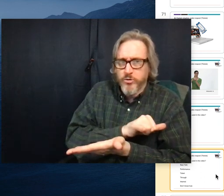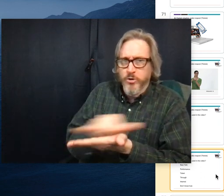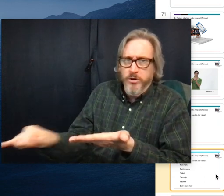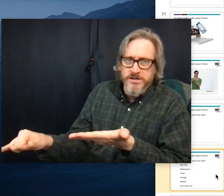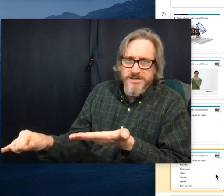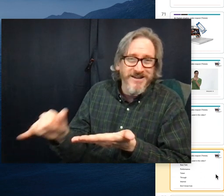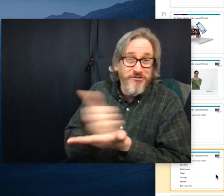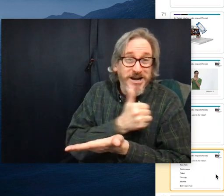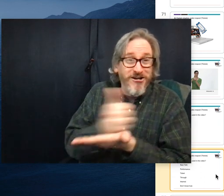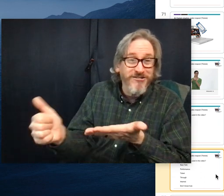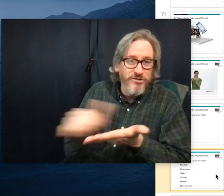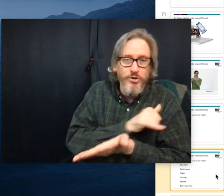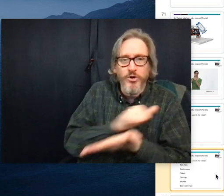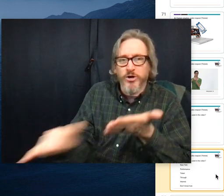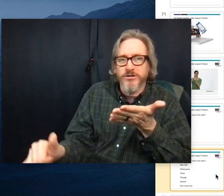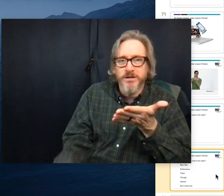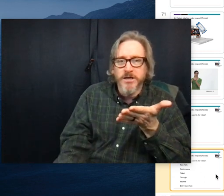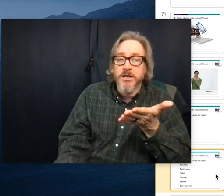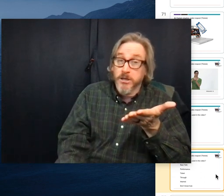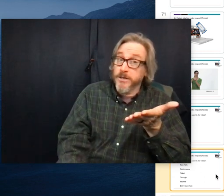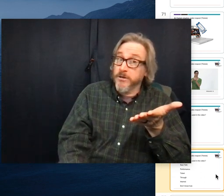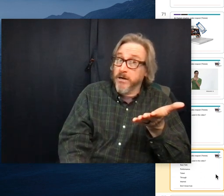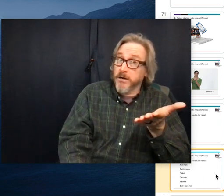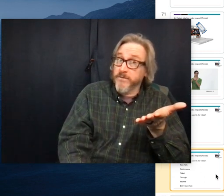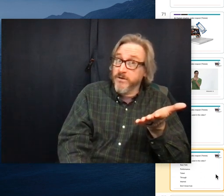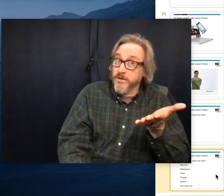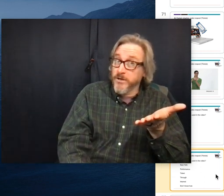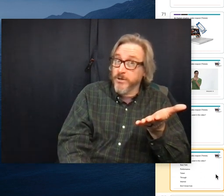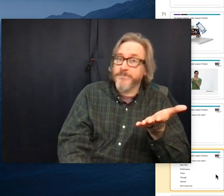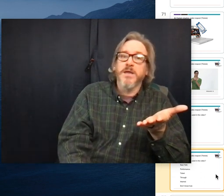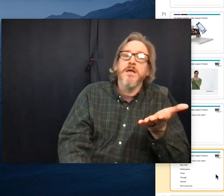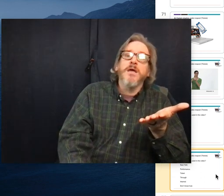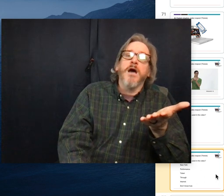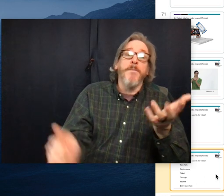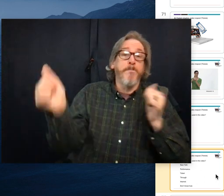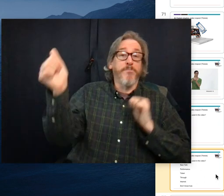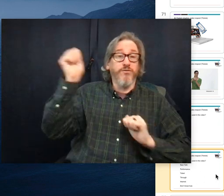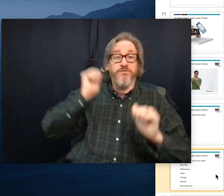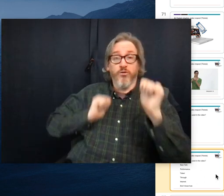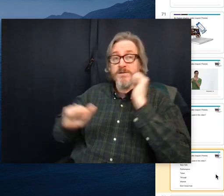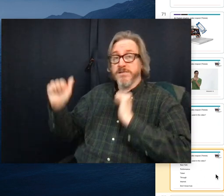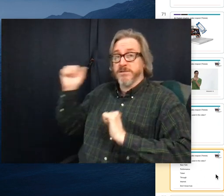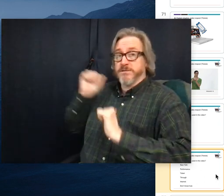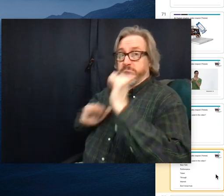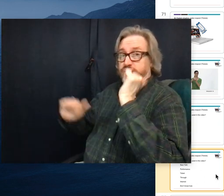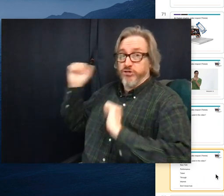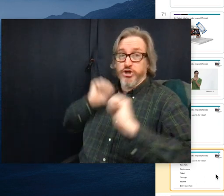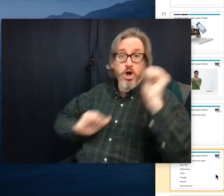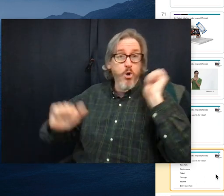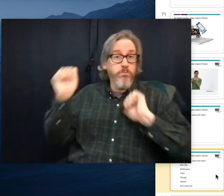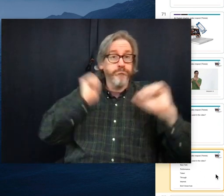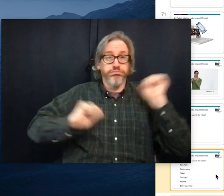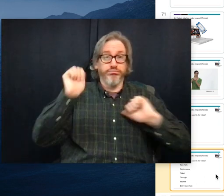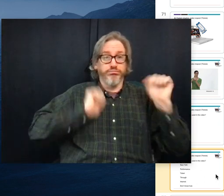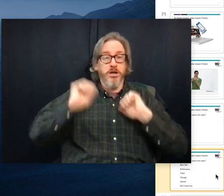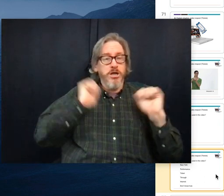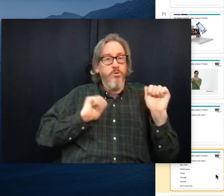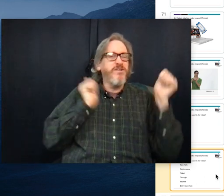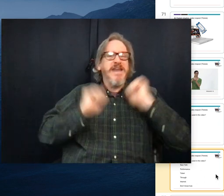actively listening. Let it come out on your face, because that's what will help the other person know that